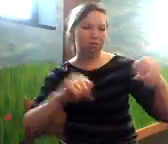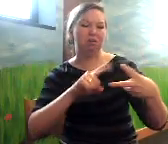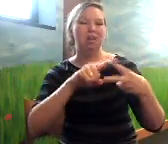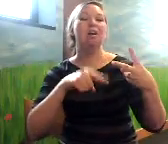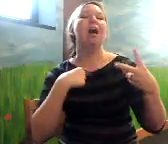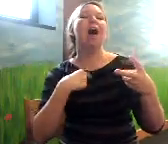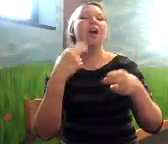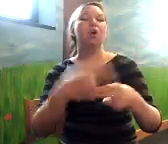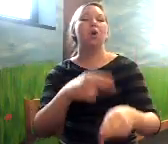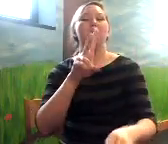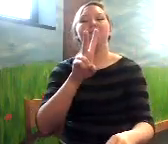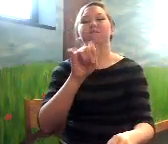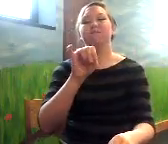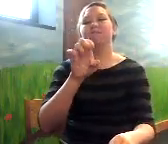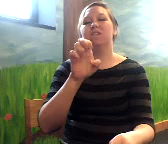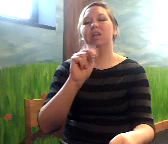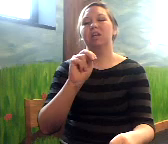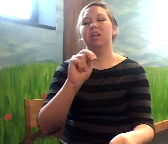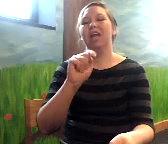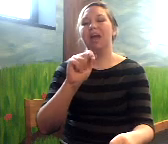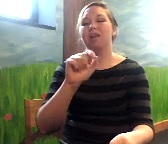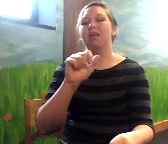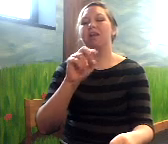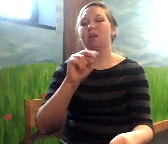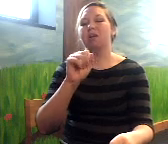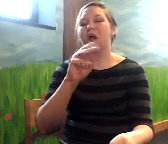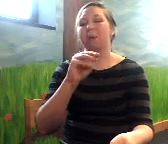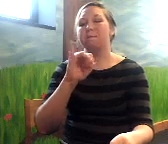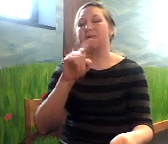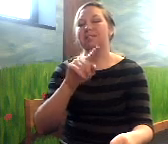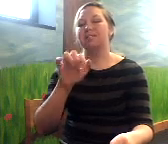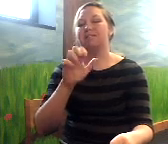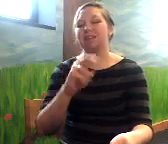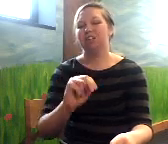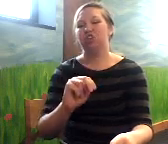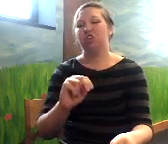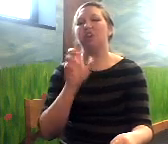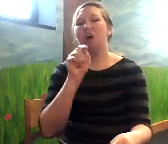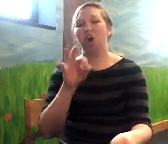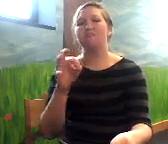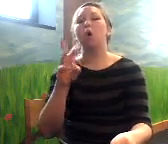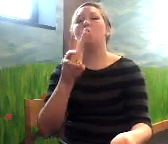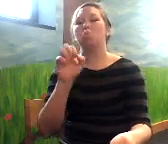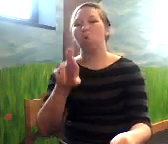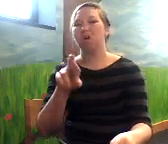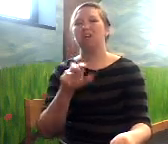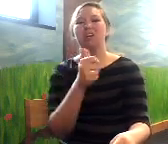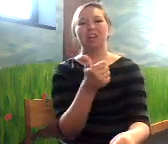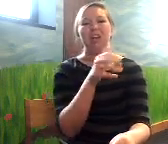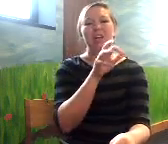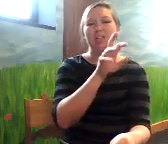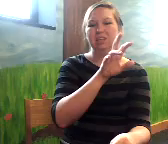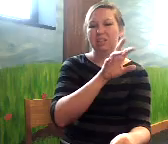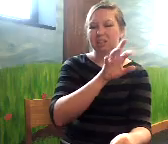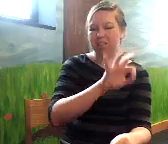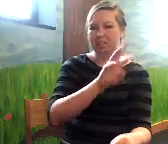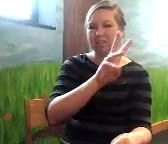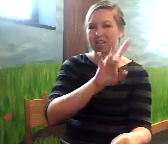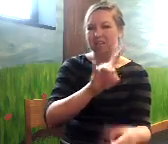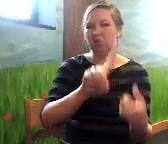Nixon decides that yes, we're still going to support the Vietnamese, we're going to send American troops